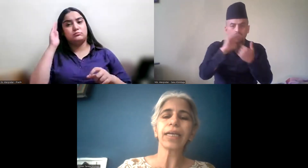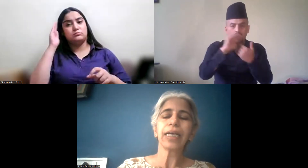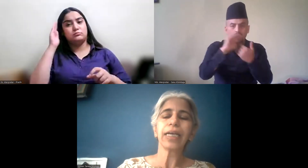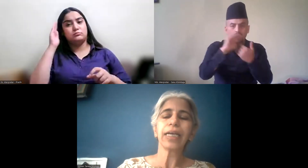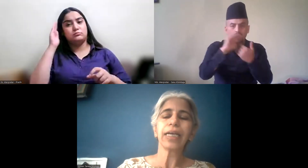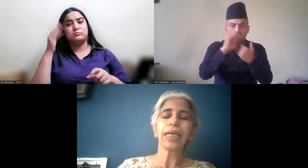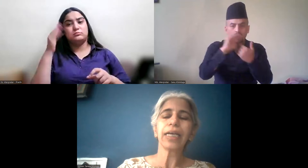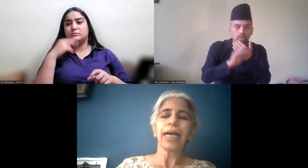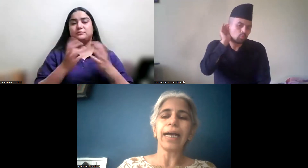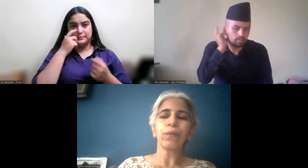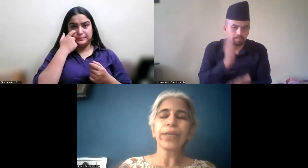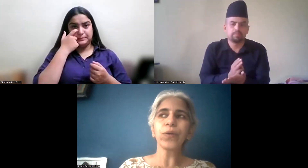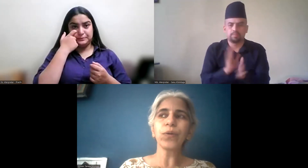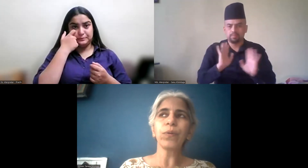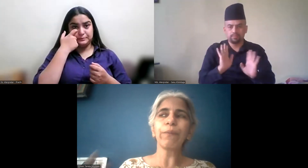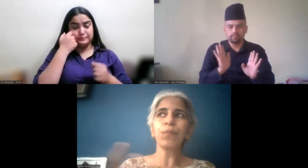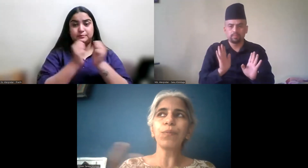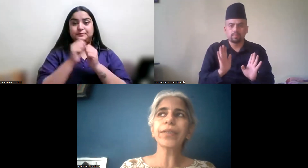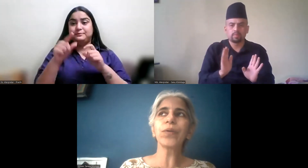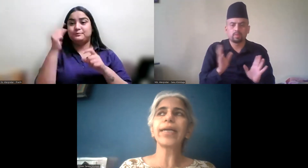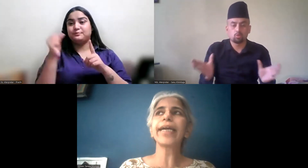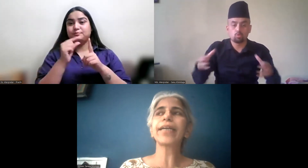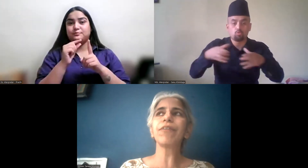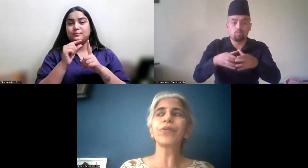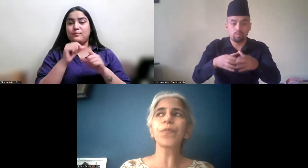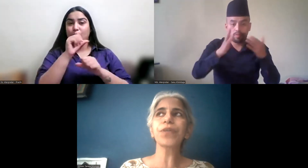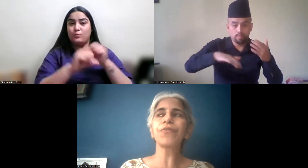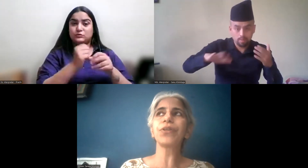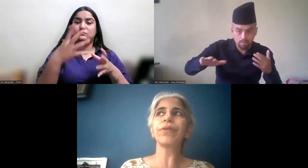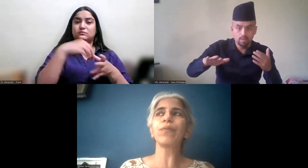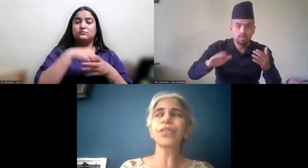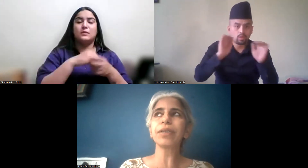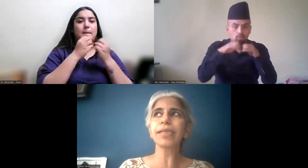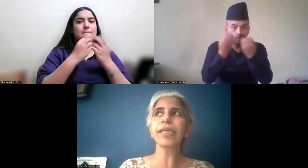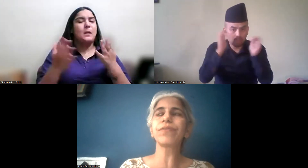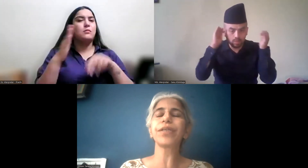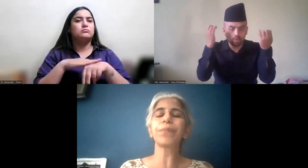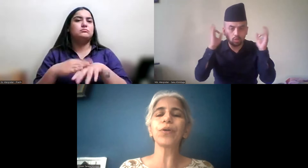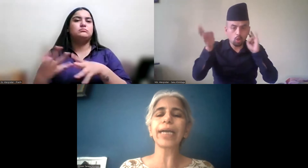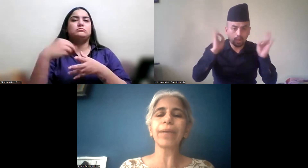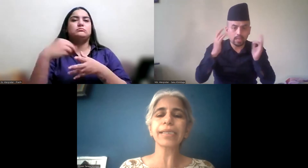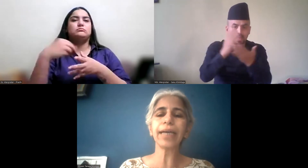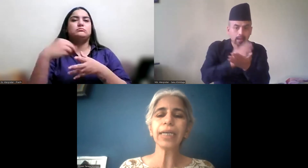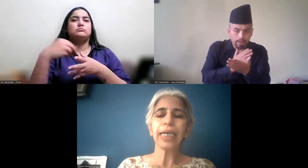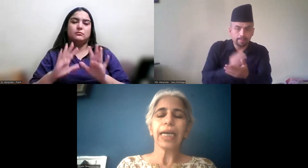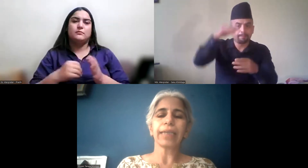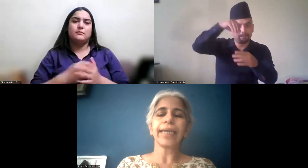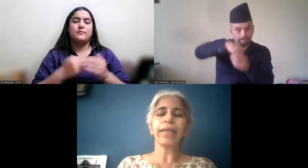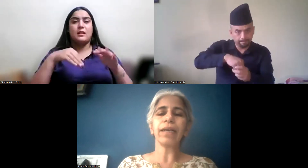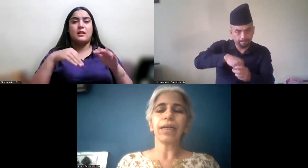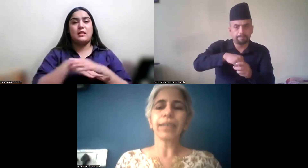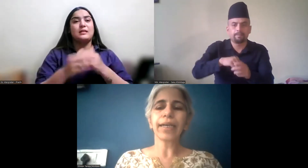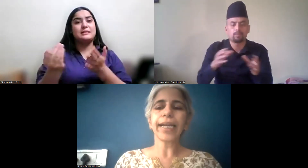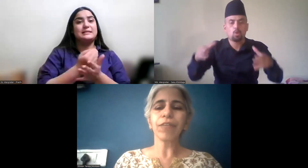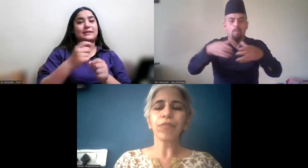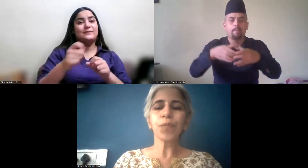listening. And when we work through collective groups of children, which the Safe City program has done, then